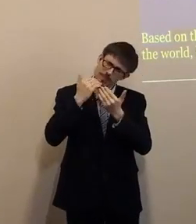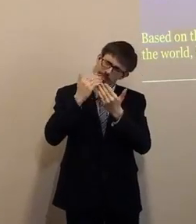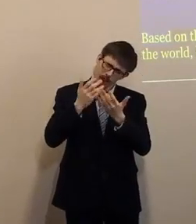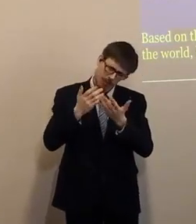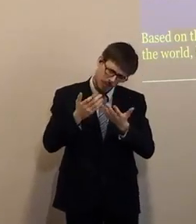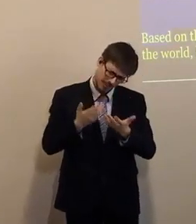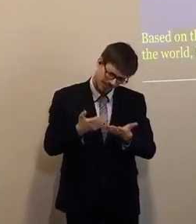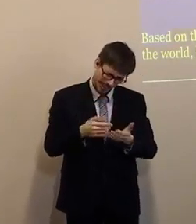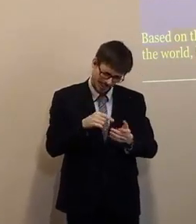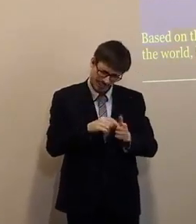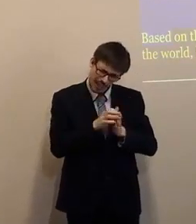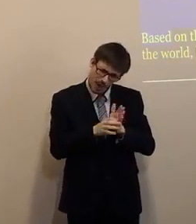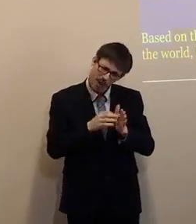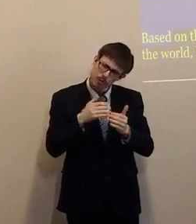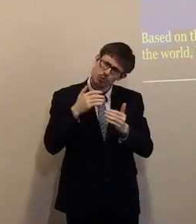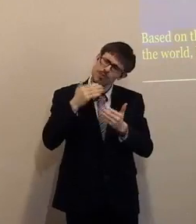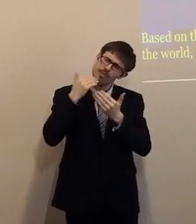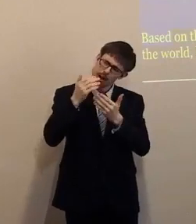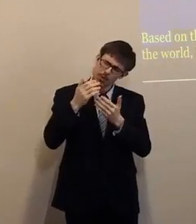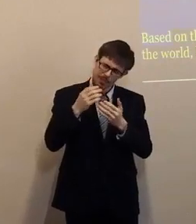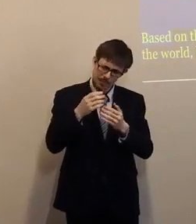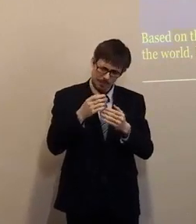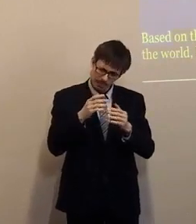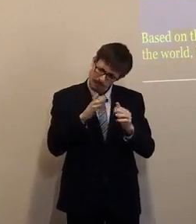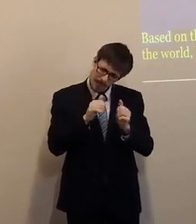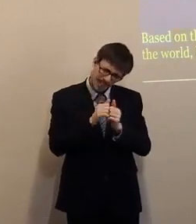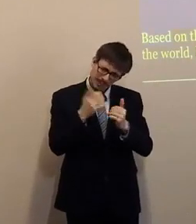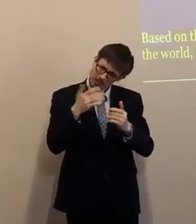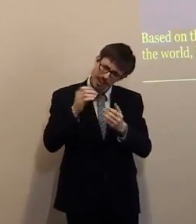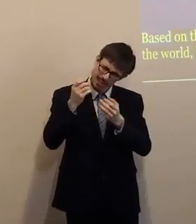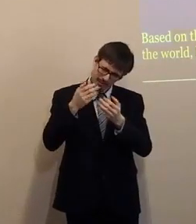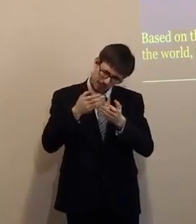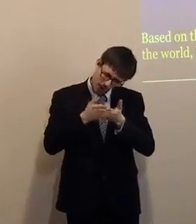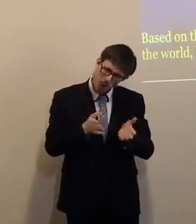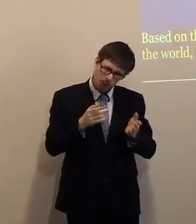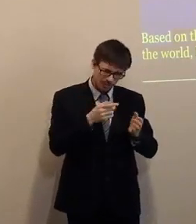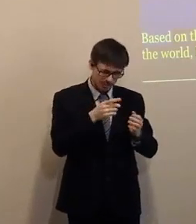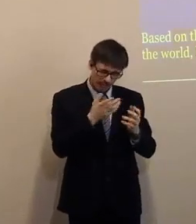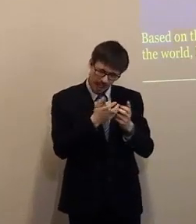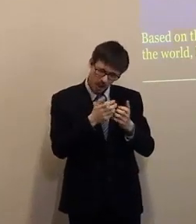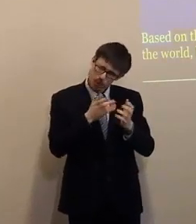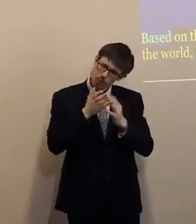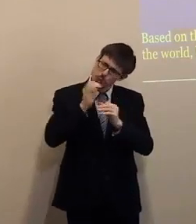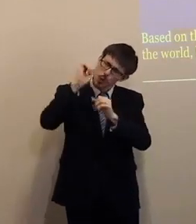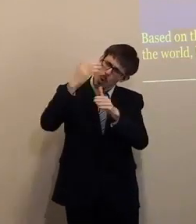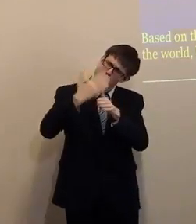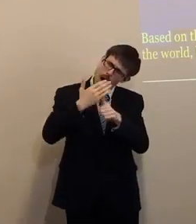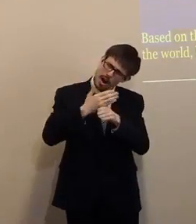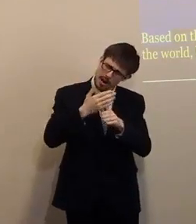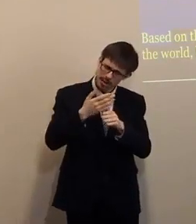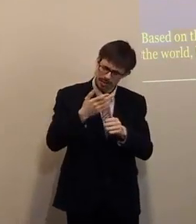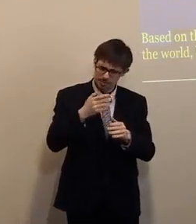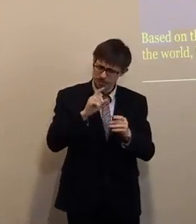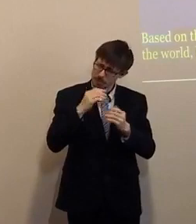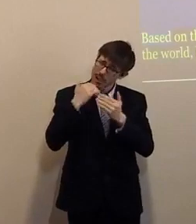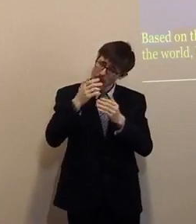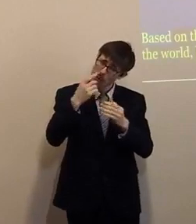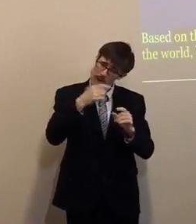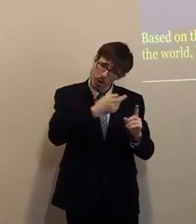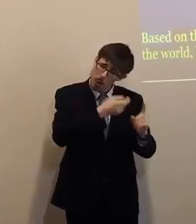Heavenly Father, thank you for this hour. It was so wonderful to see how you work